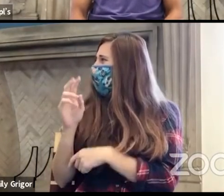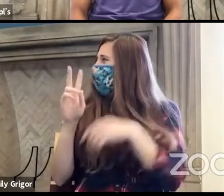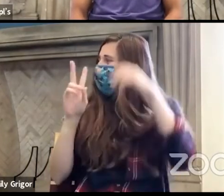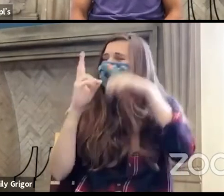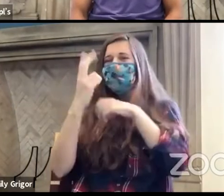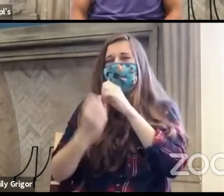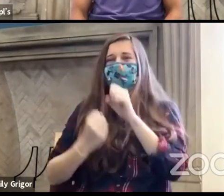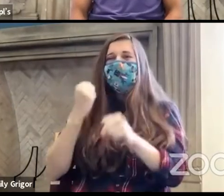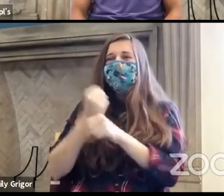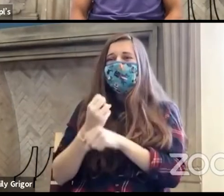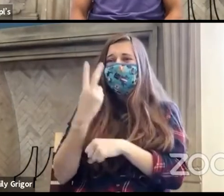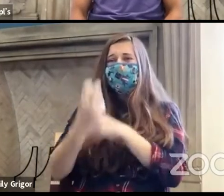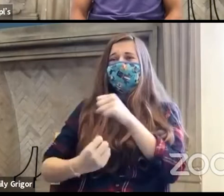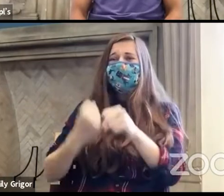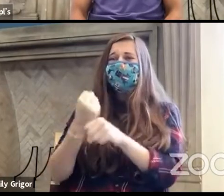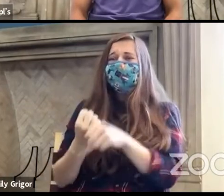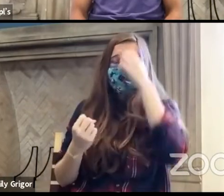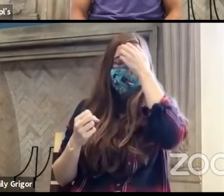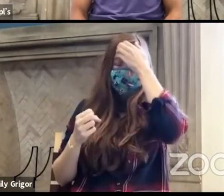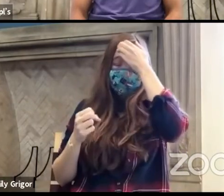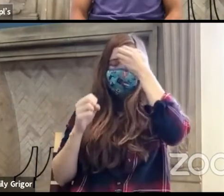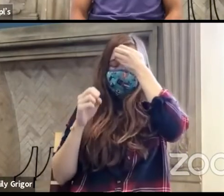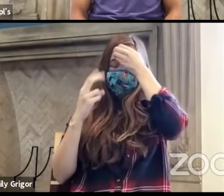2018. So for about 2 years now.